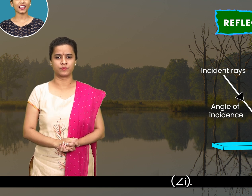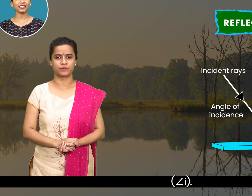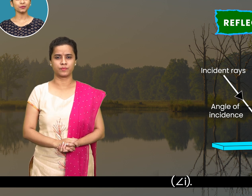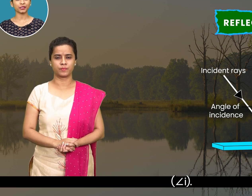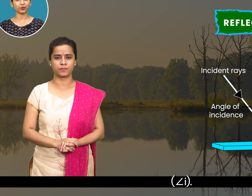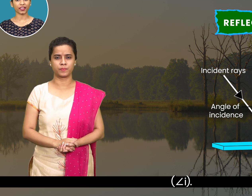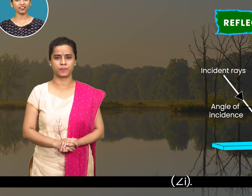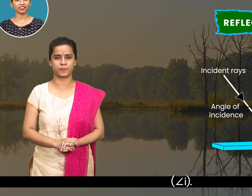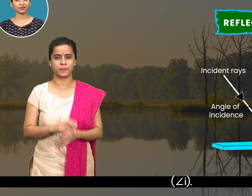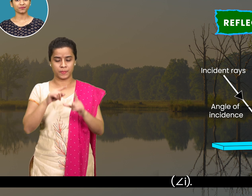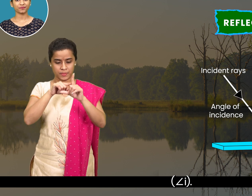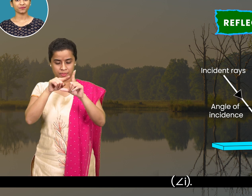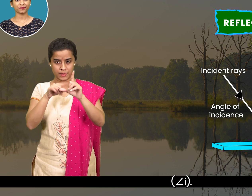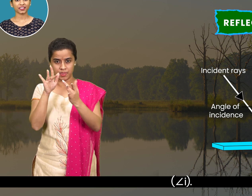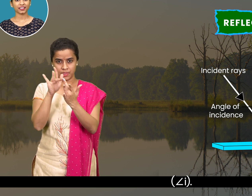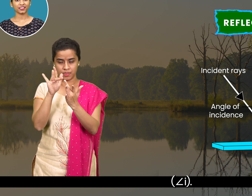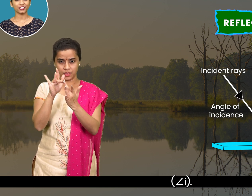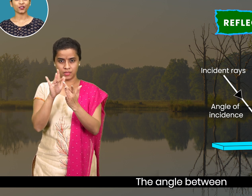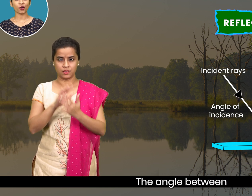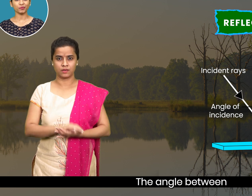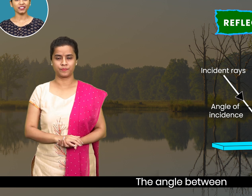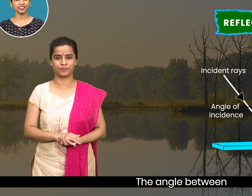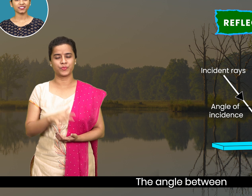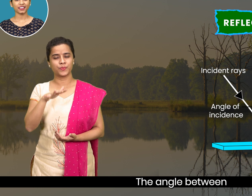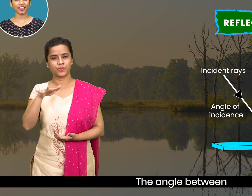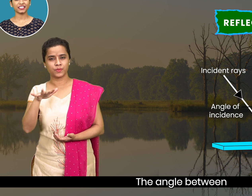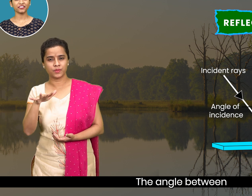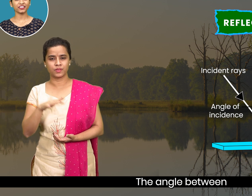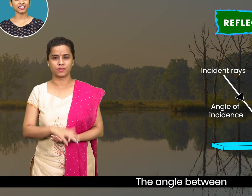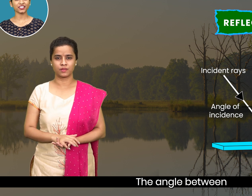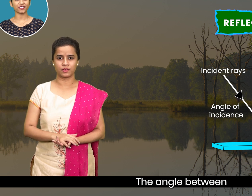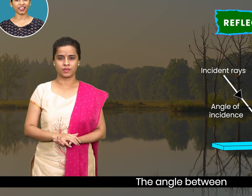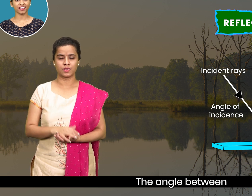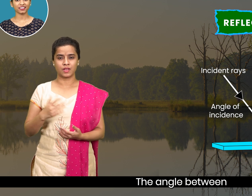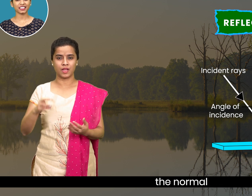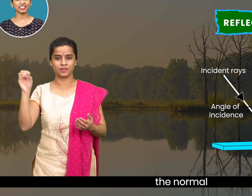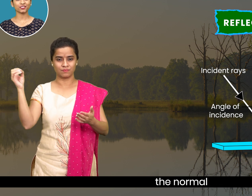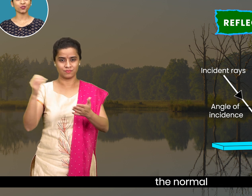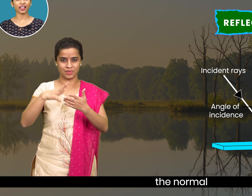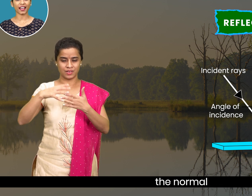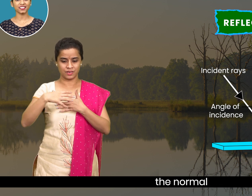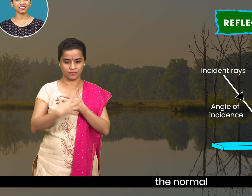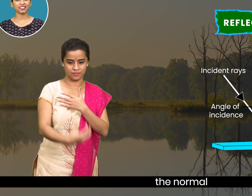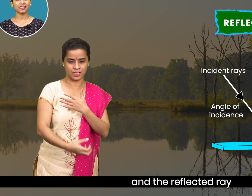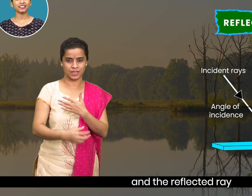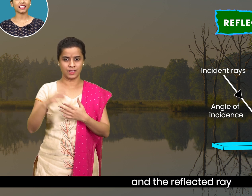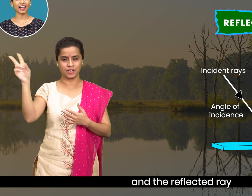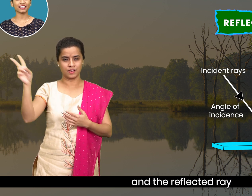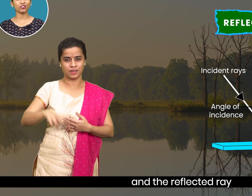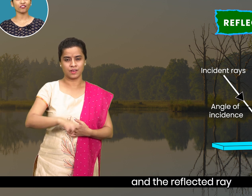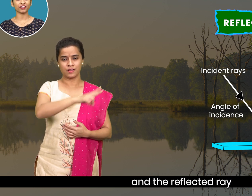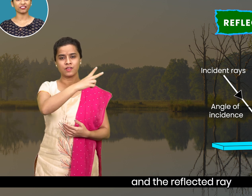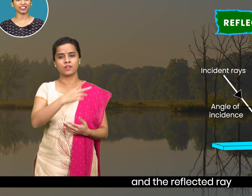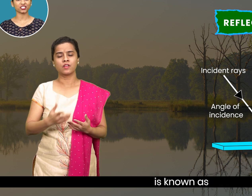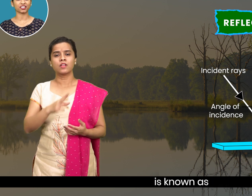The angle between the normal and the reflected ray is known as the